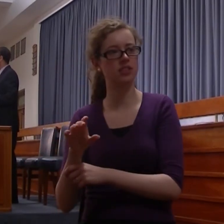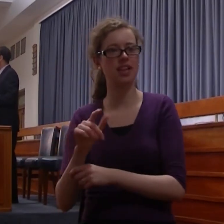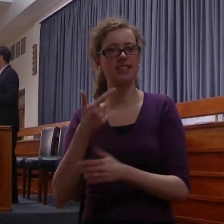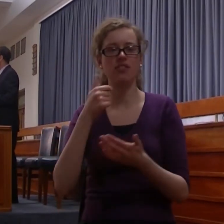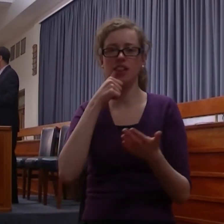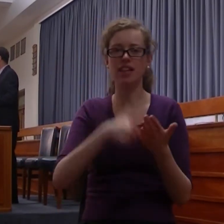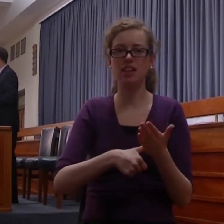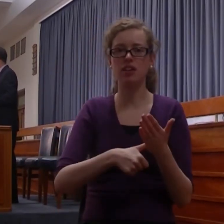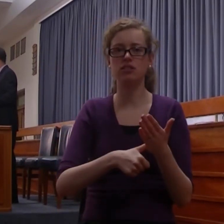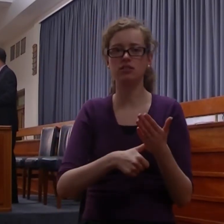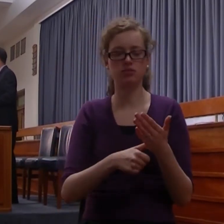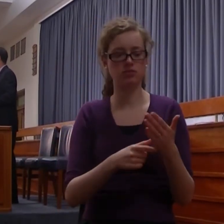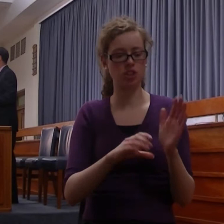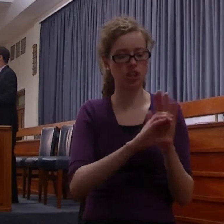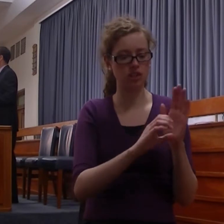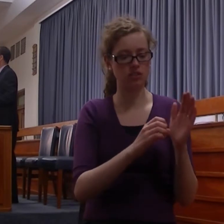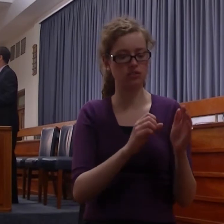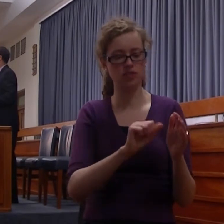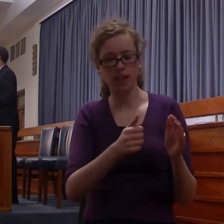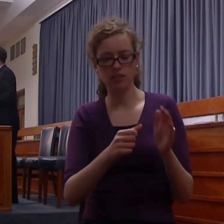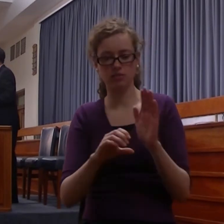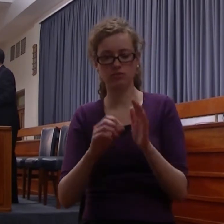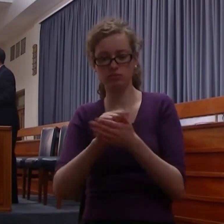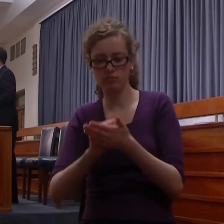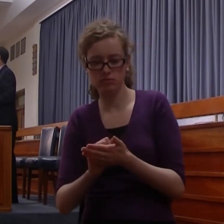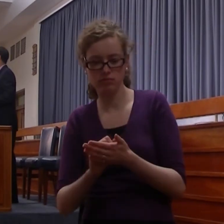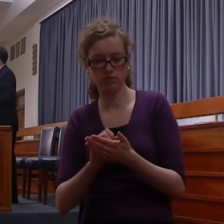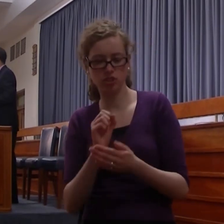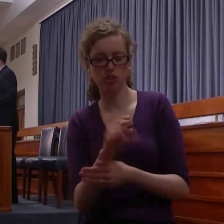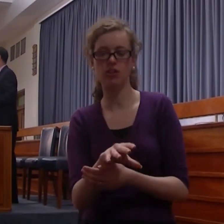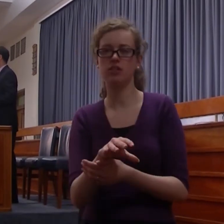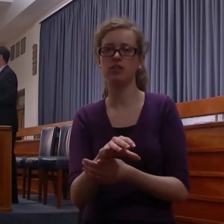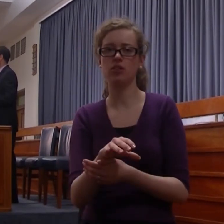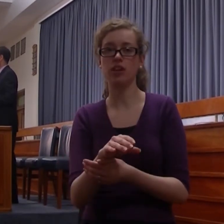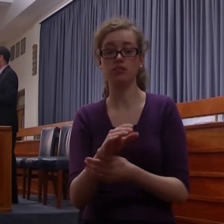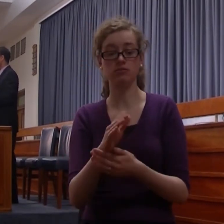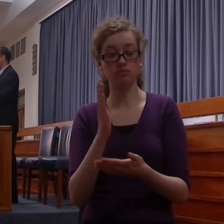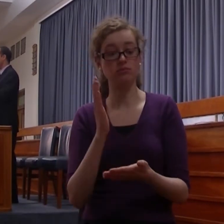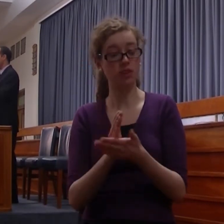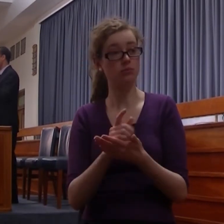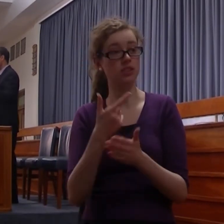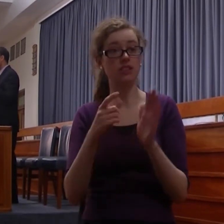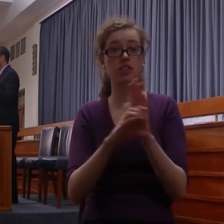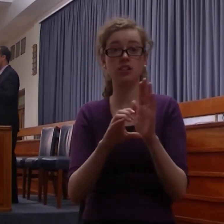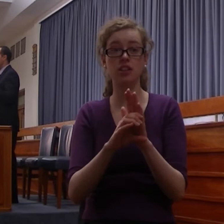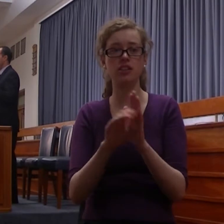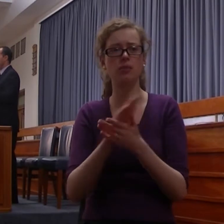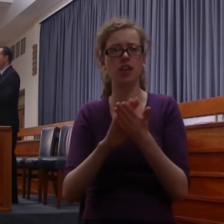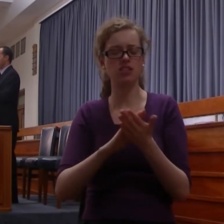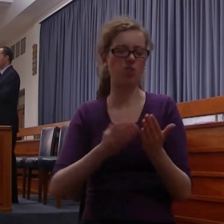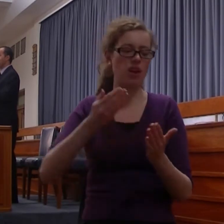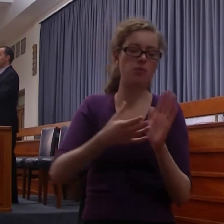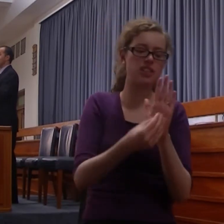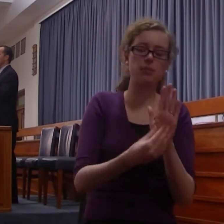is sending and writing seven letters to seven different churches. They are individual churches